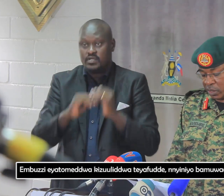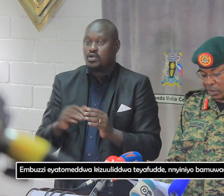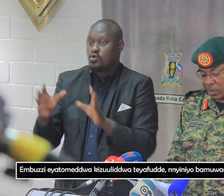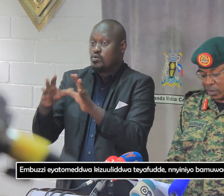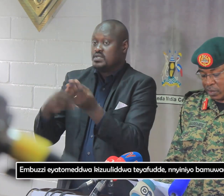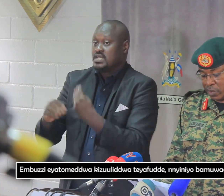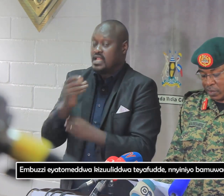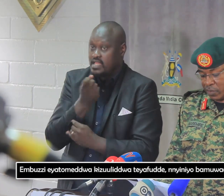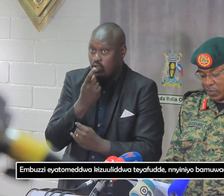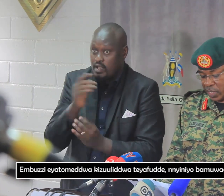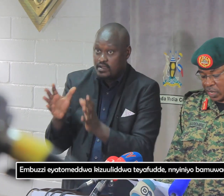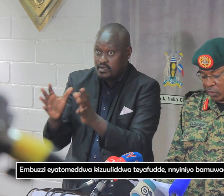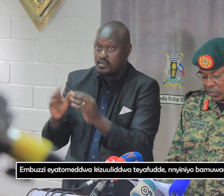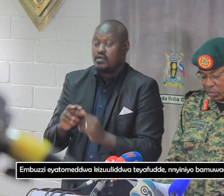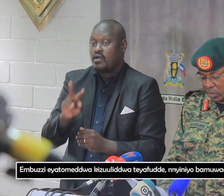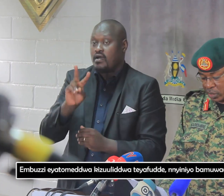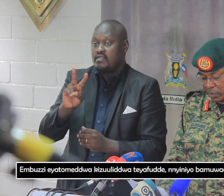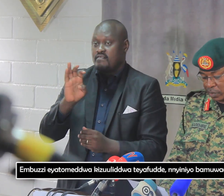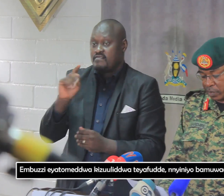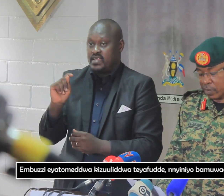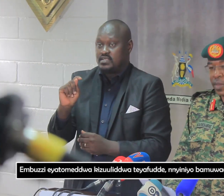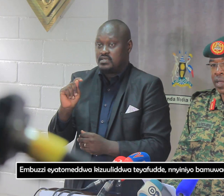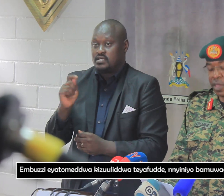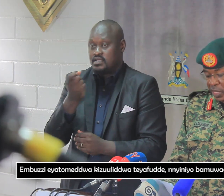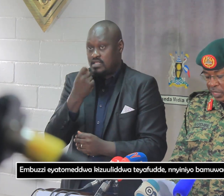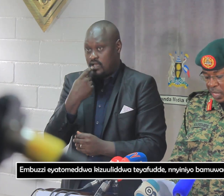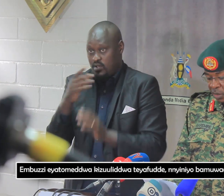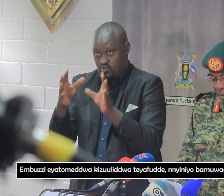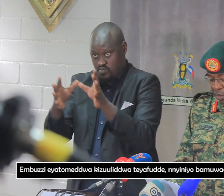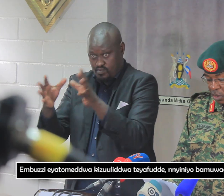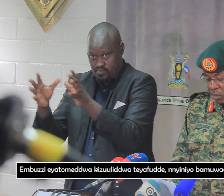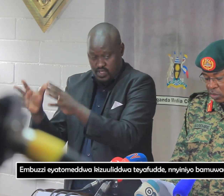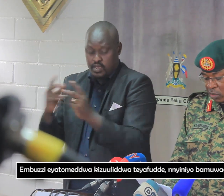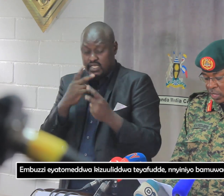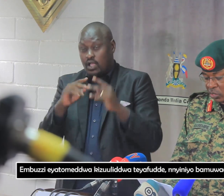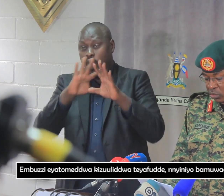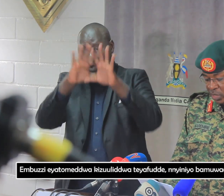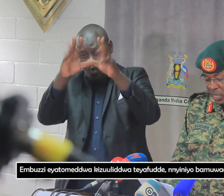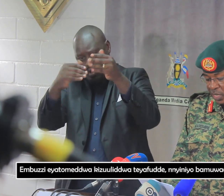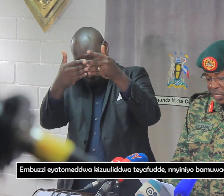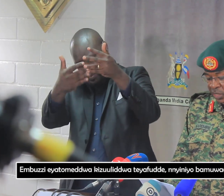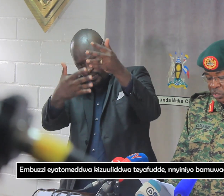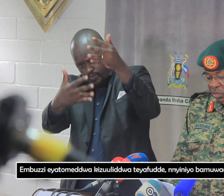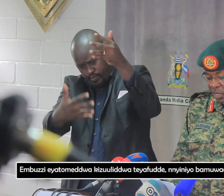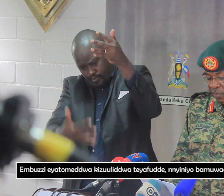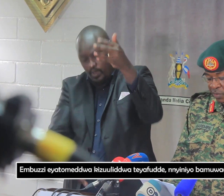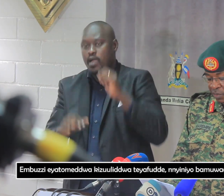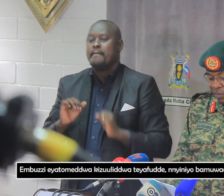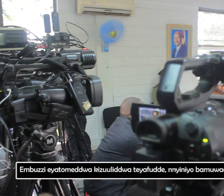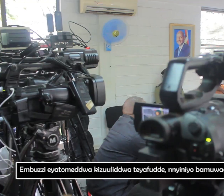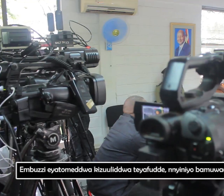pharmacies, veterinary officials. These are all authorized to strictly carry essential